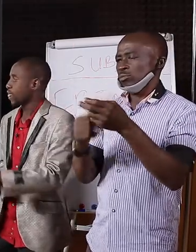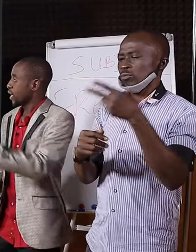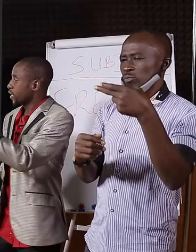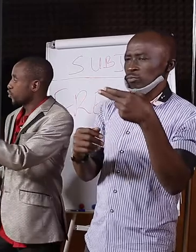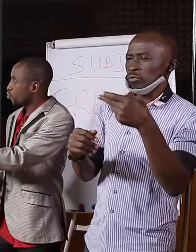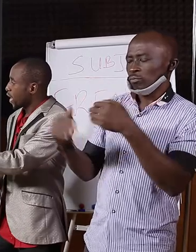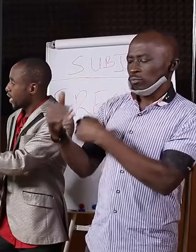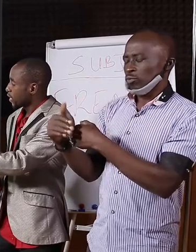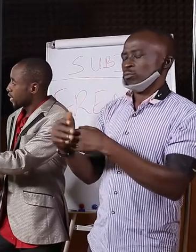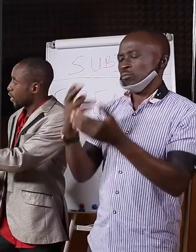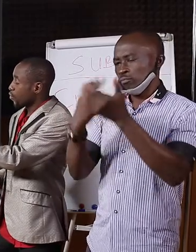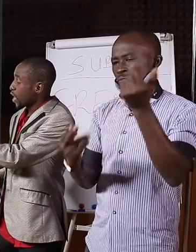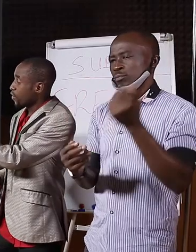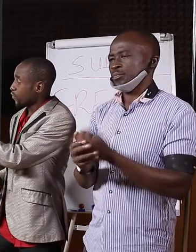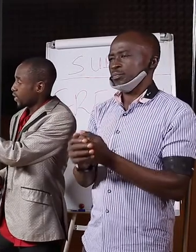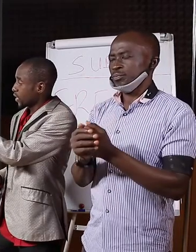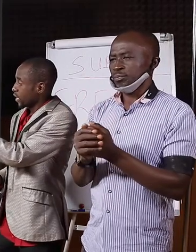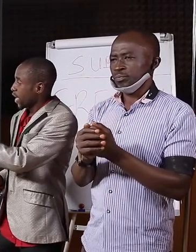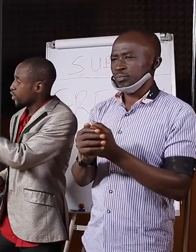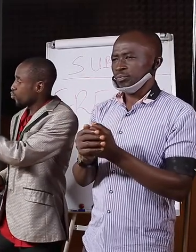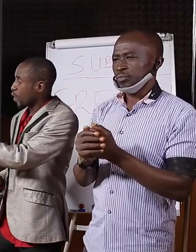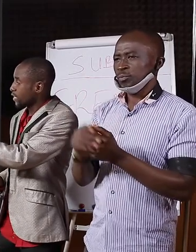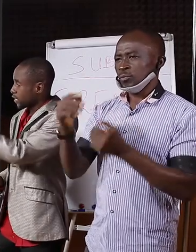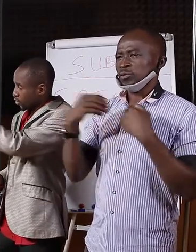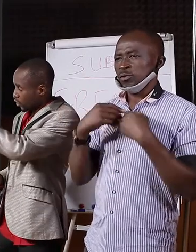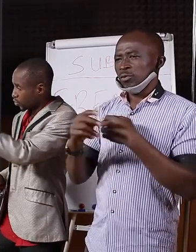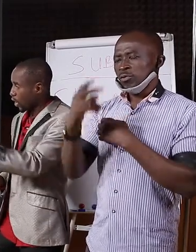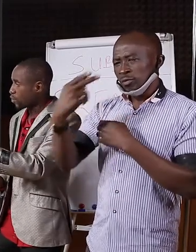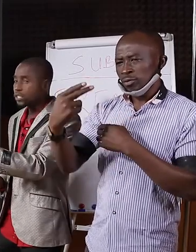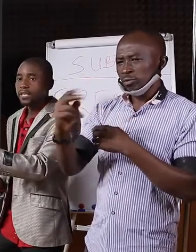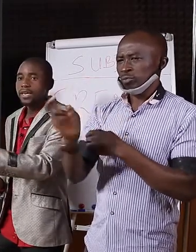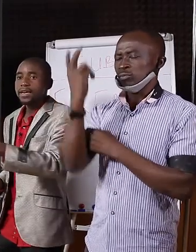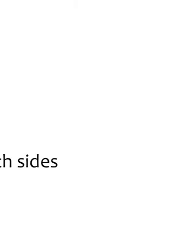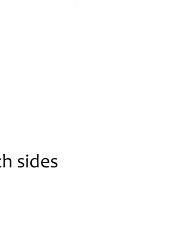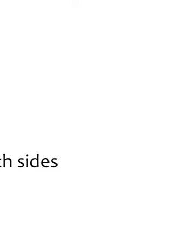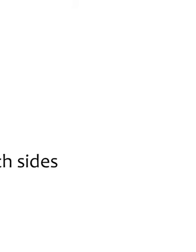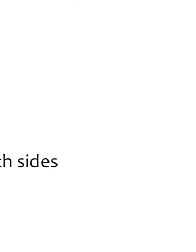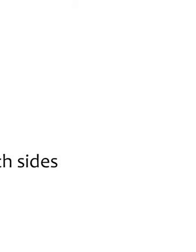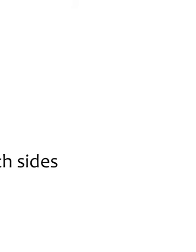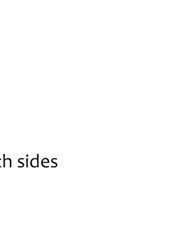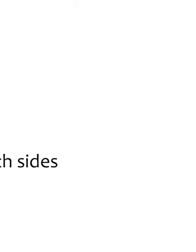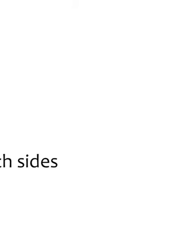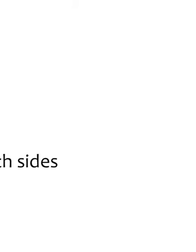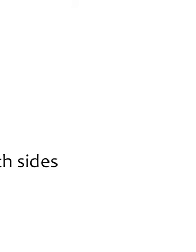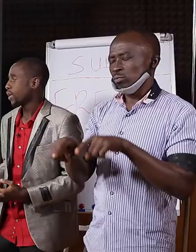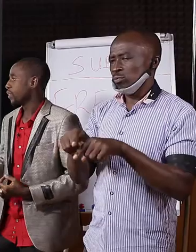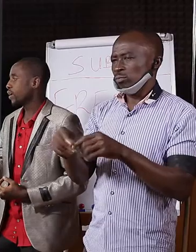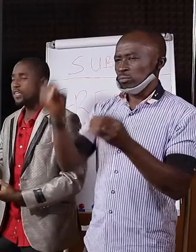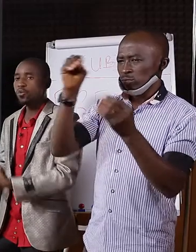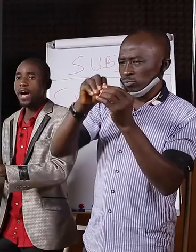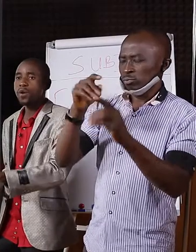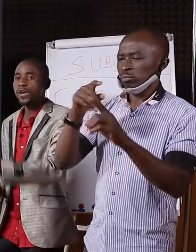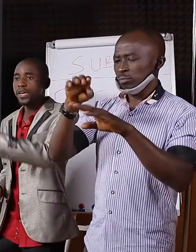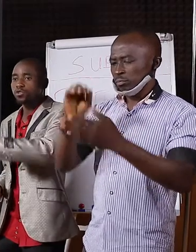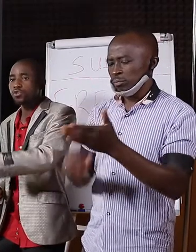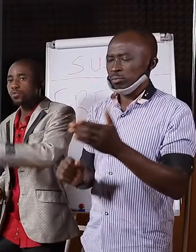sides, the square, you have h squared with square root, then plus or minus. The